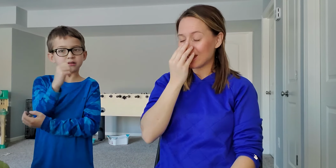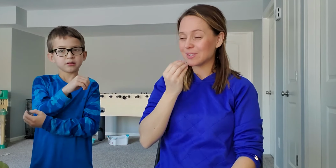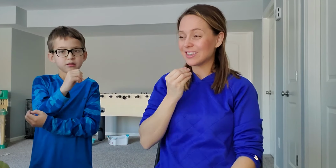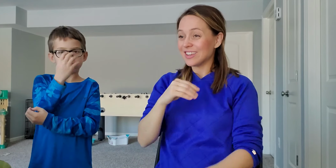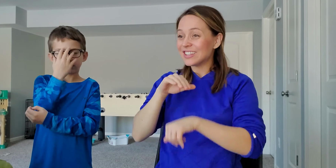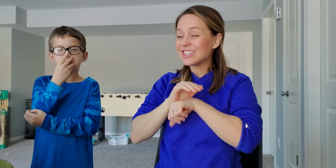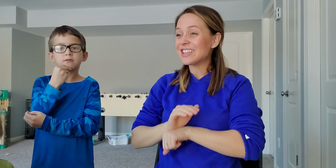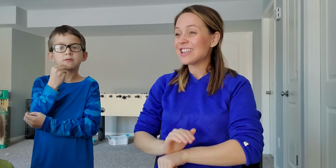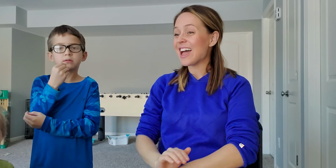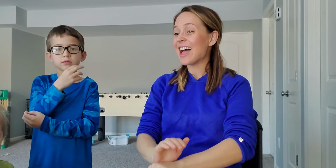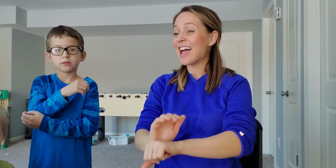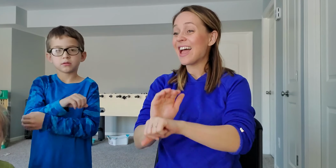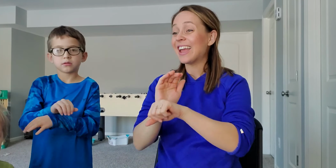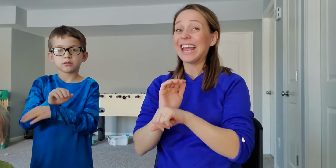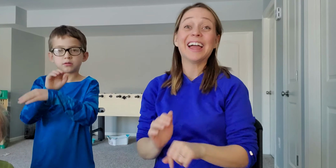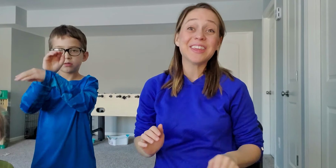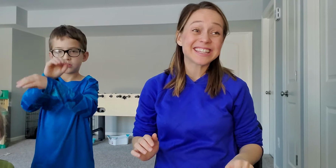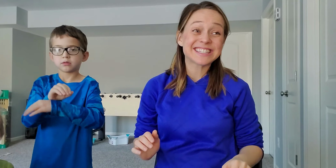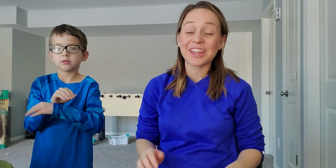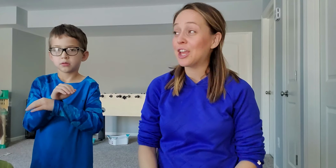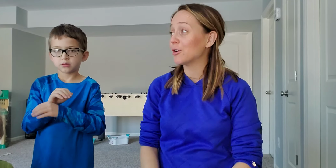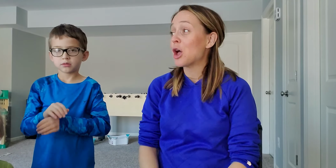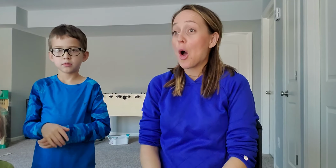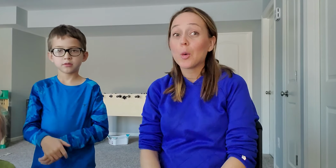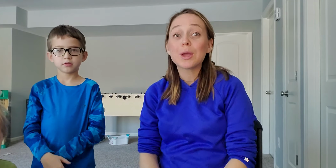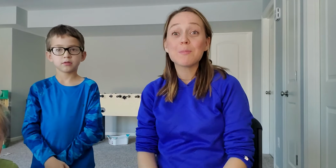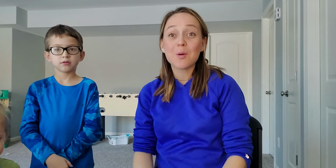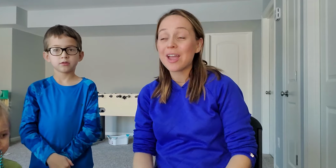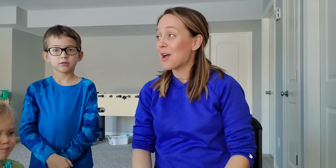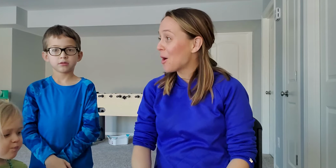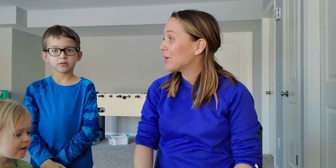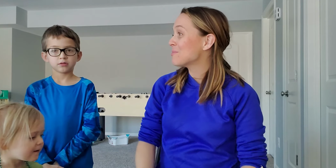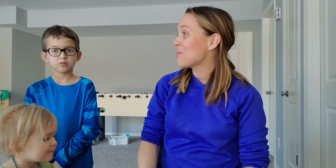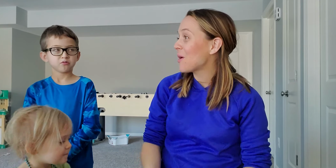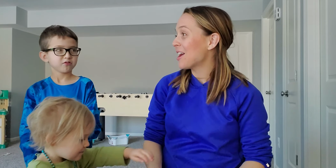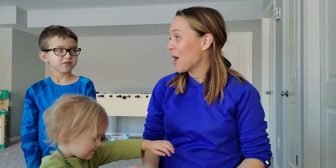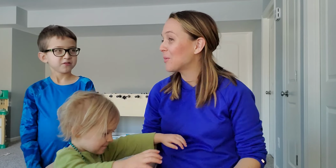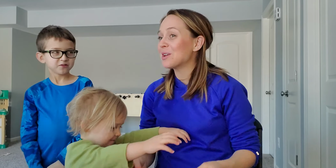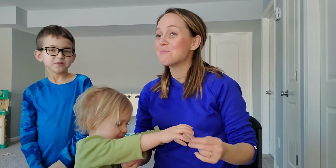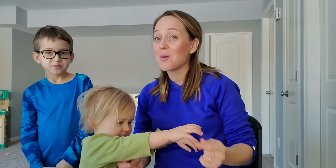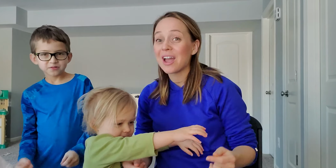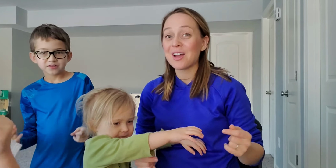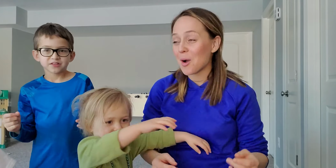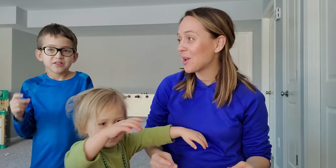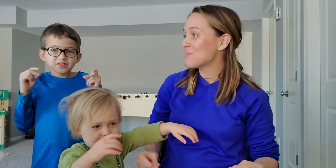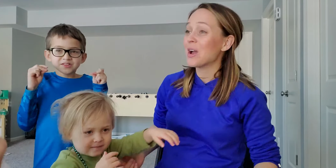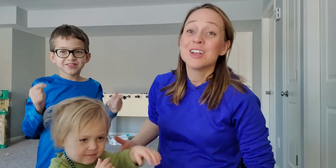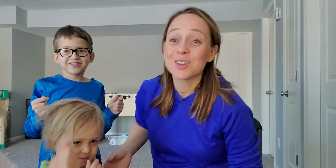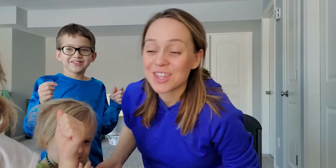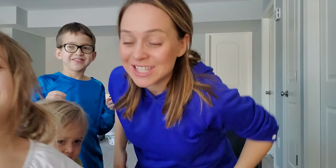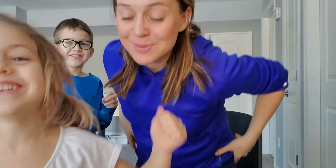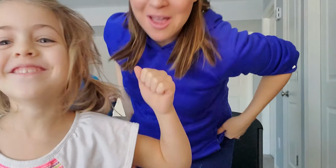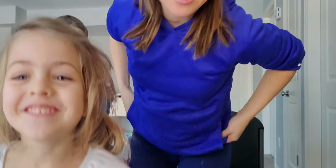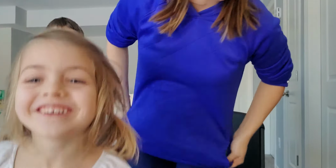sleeps tonight. And then it's silly. It goes, a wee-mba-way, a wee-mba-way, a wee-mba-way, a wee-mba-way. So this is what we're going to